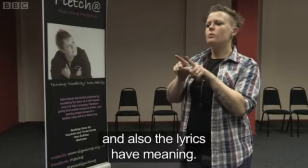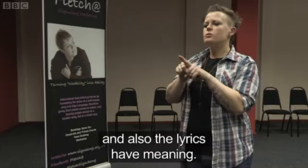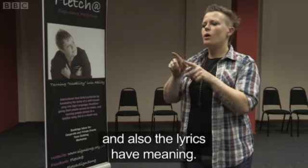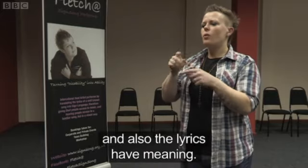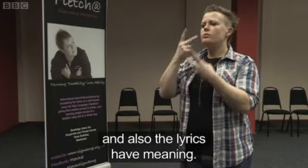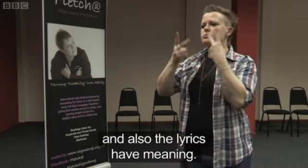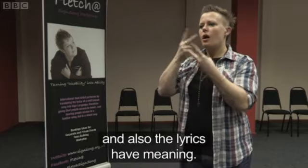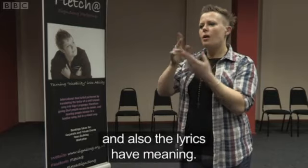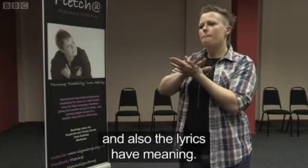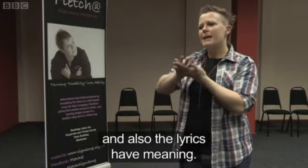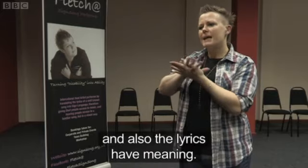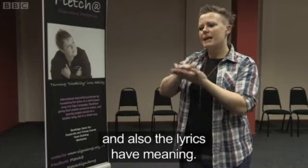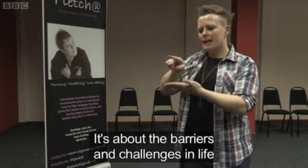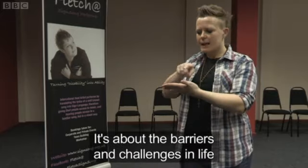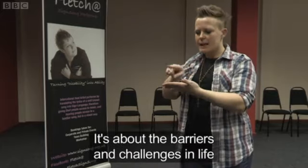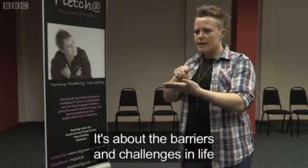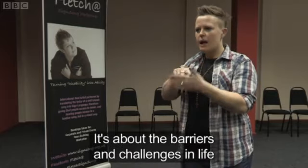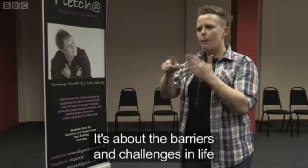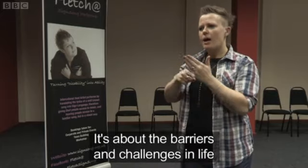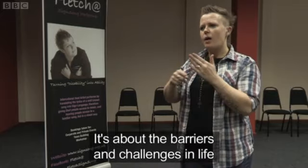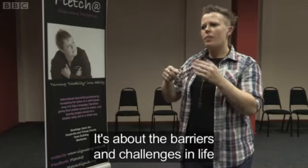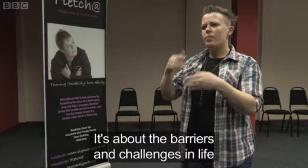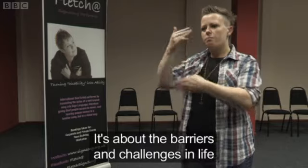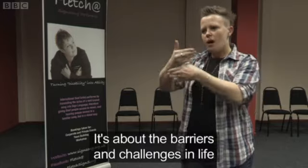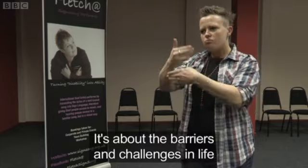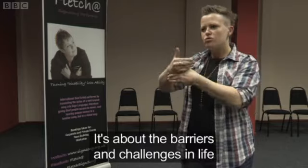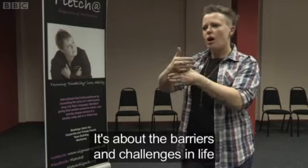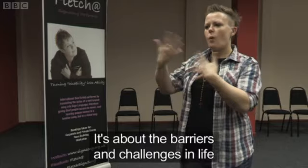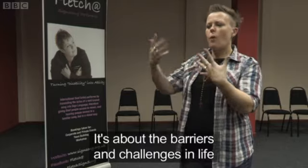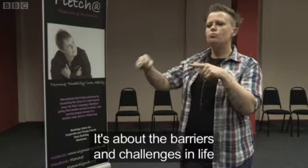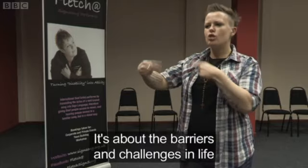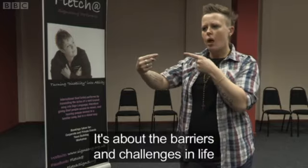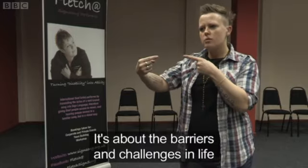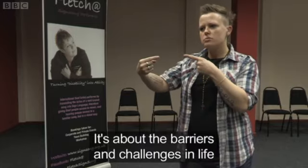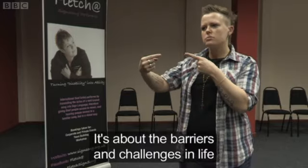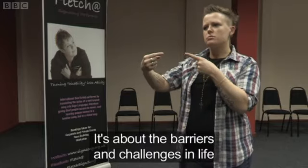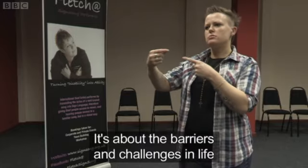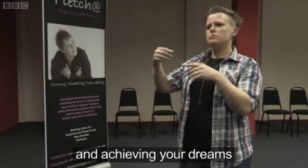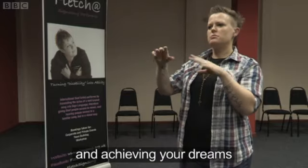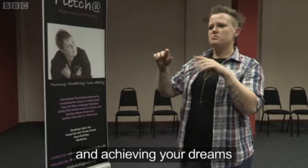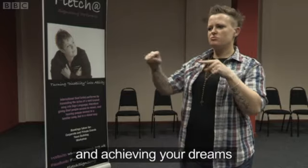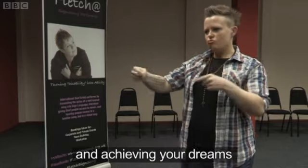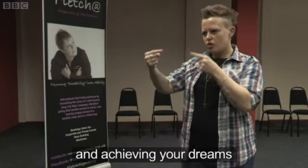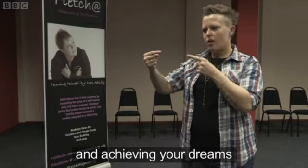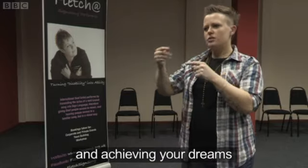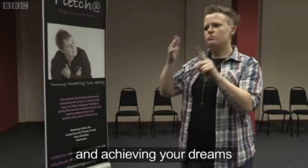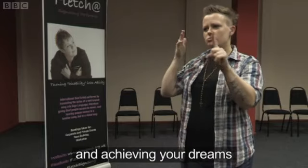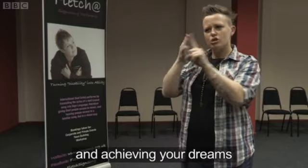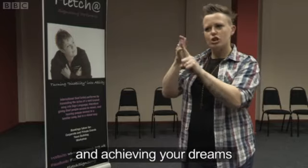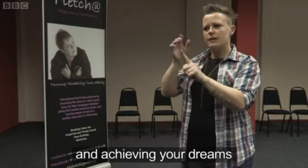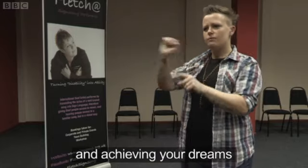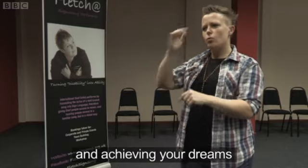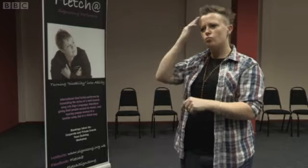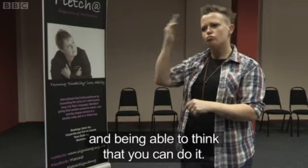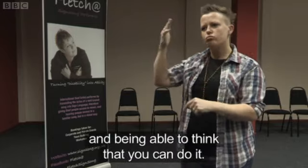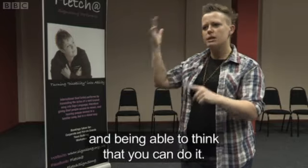meaning. It's about the barriers and challenges in life, and achieving your dreams, and being able to think